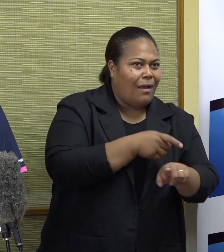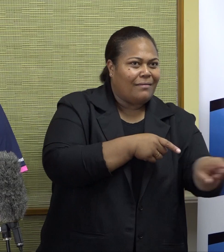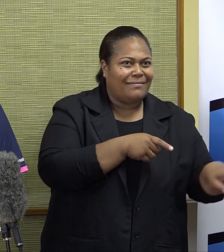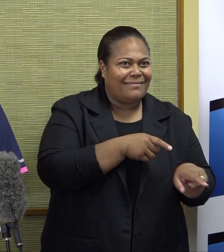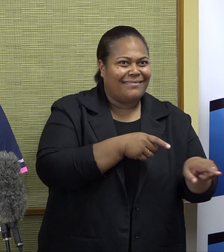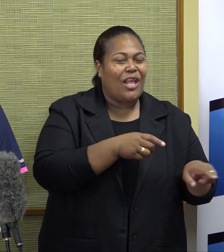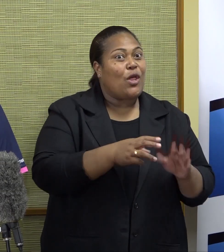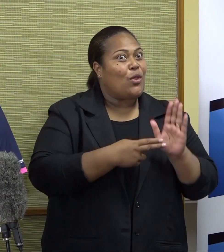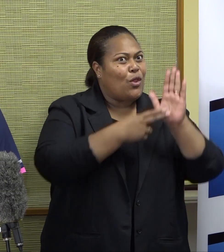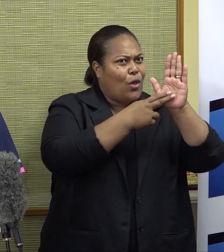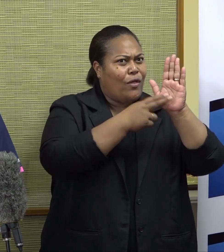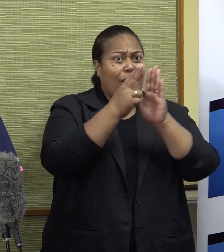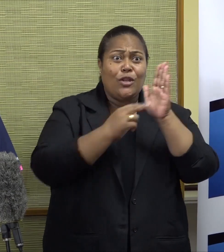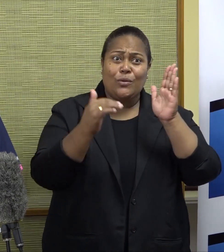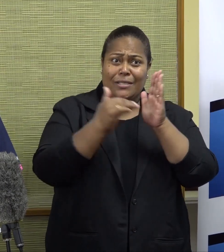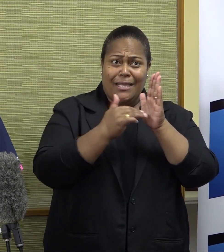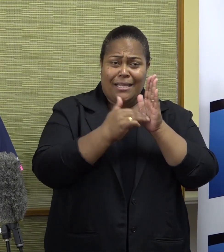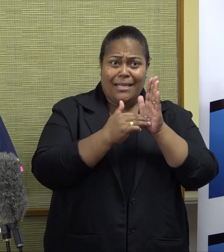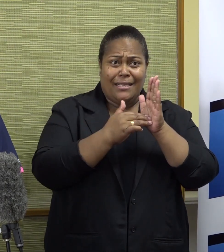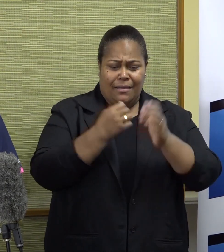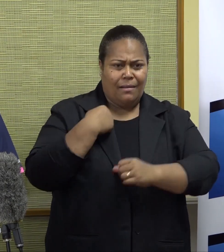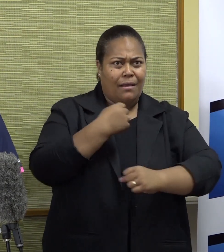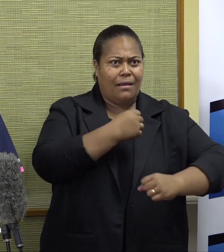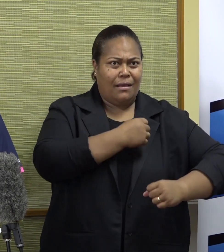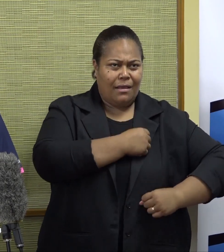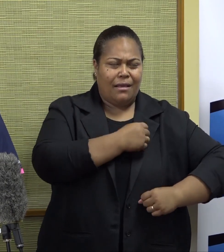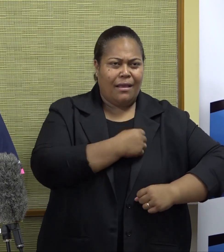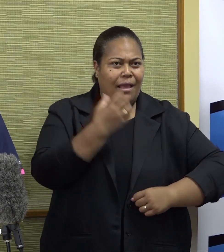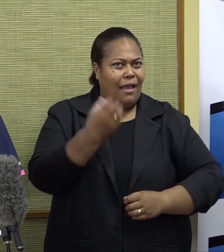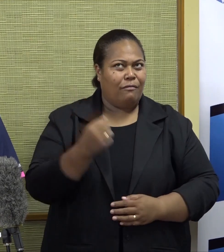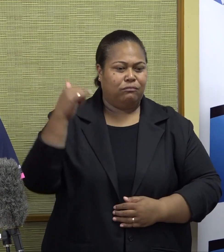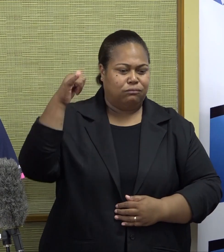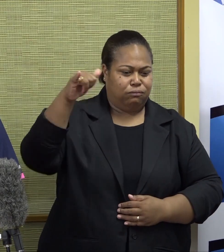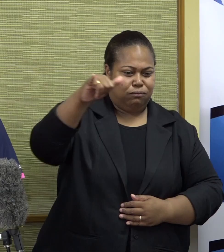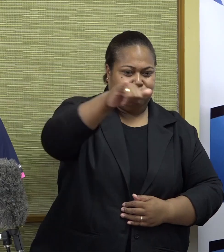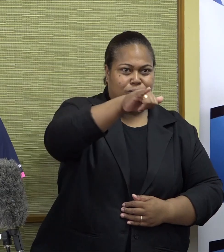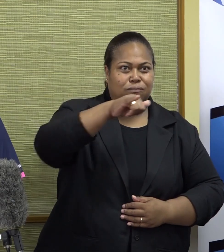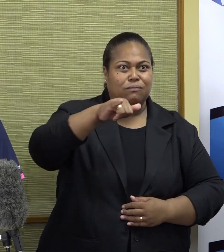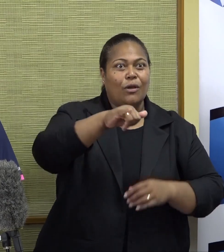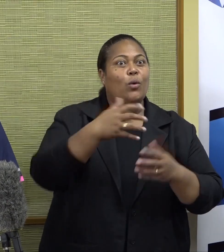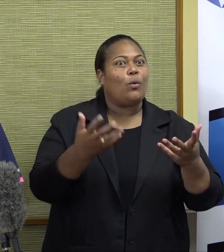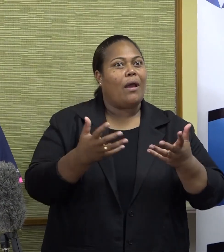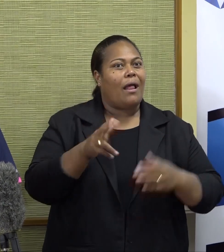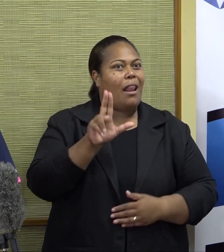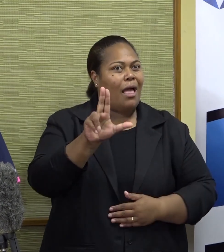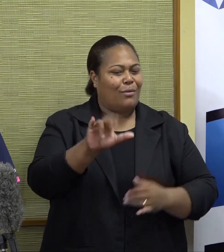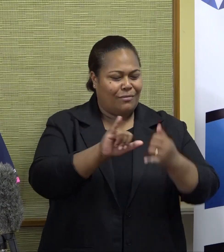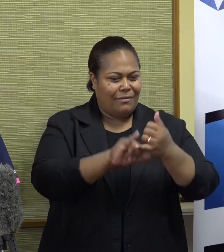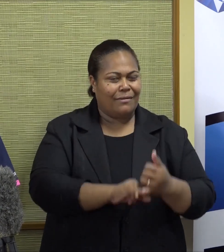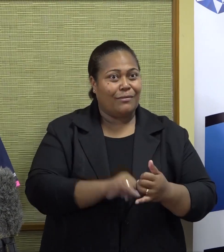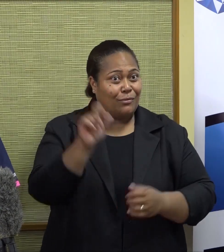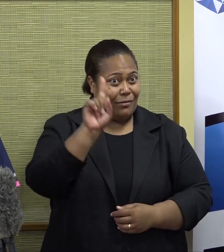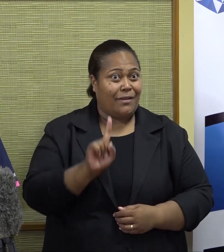Division. The New Zealand Defence Force will conduct a flyover of islands in the southern Laos today. This will be supported by